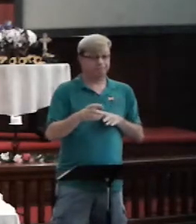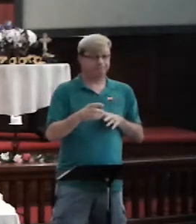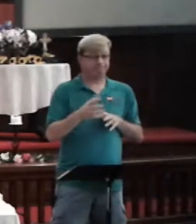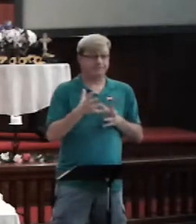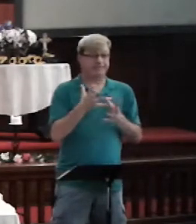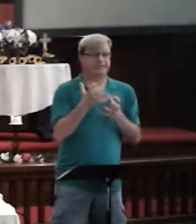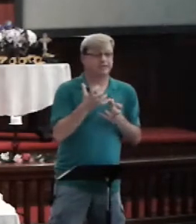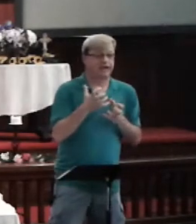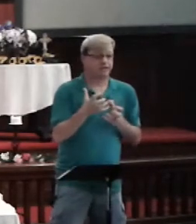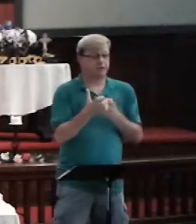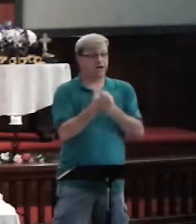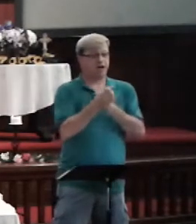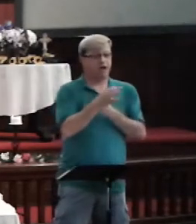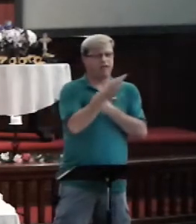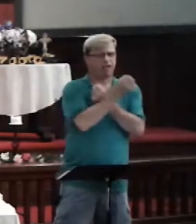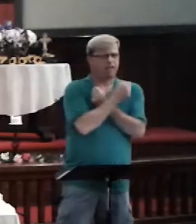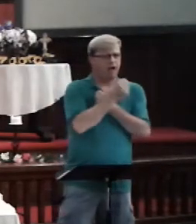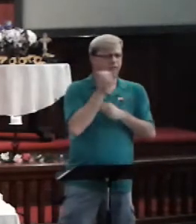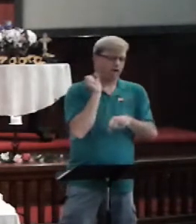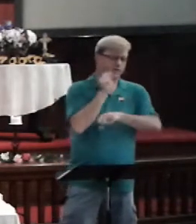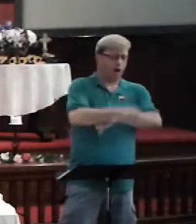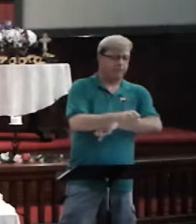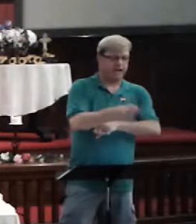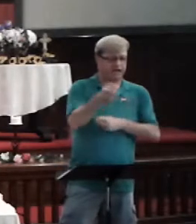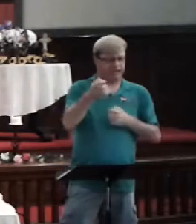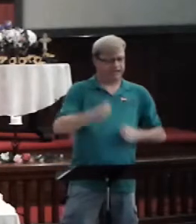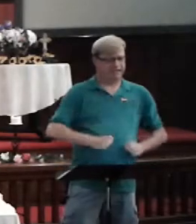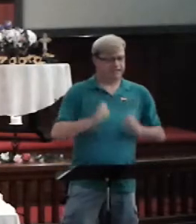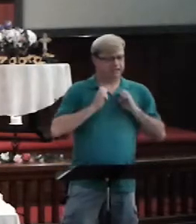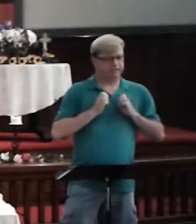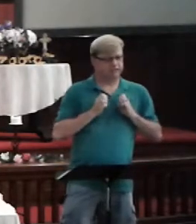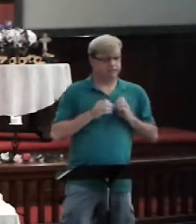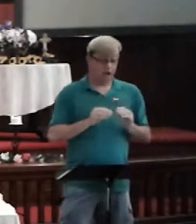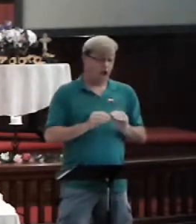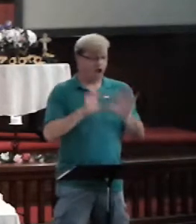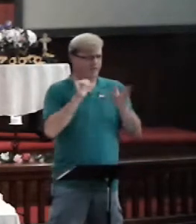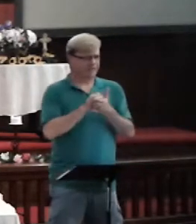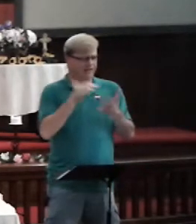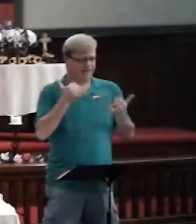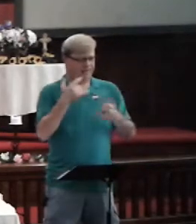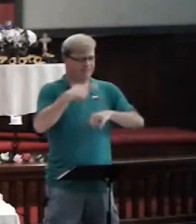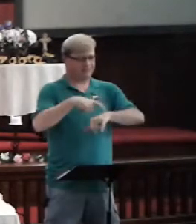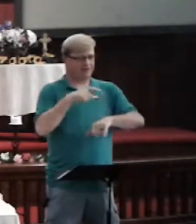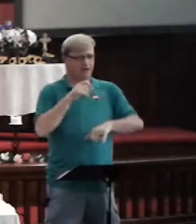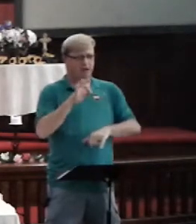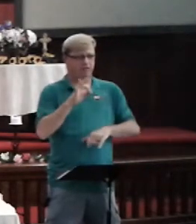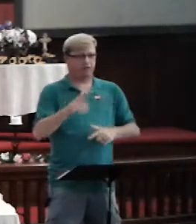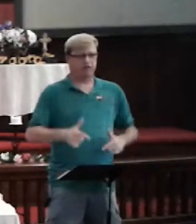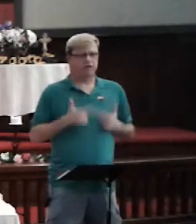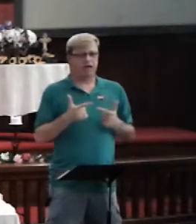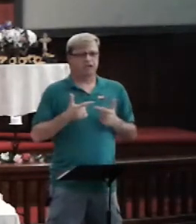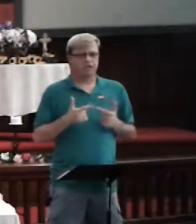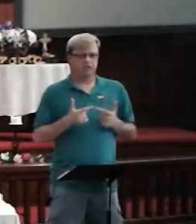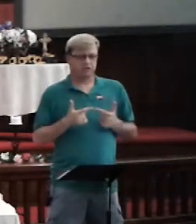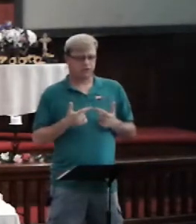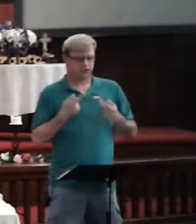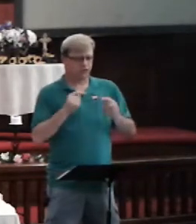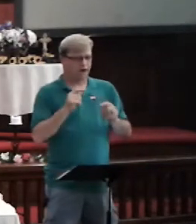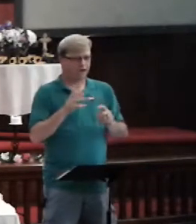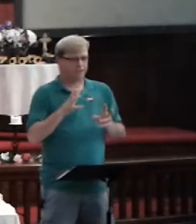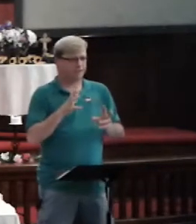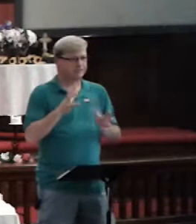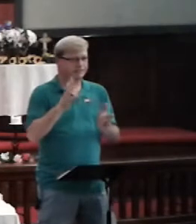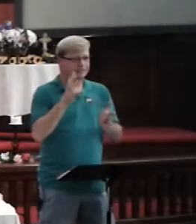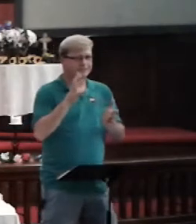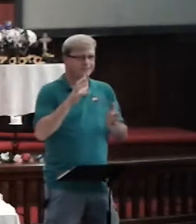a law-dominated existence. It's obvious that this kind of life develops out of trying to get your own way